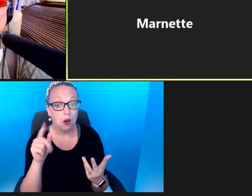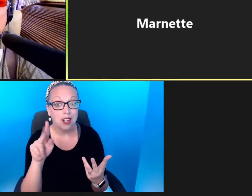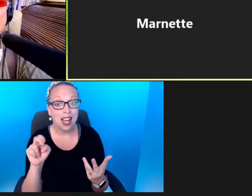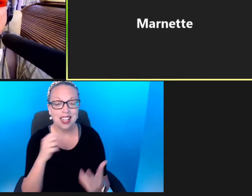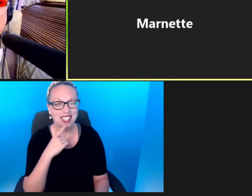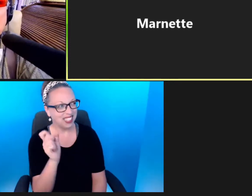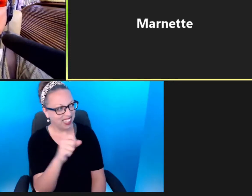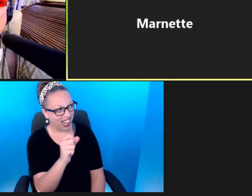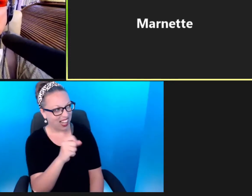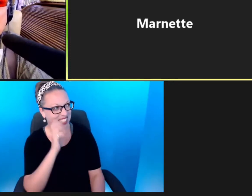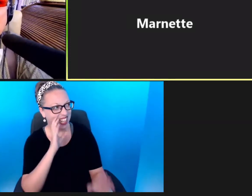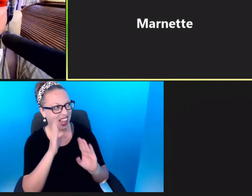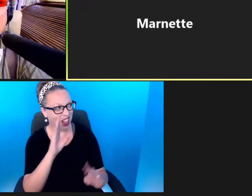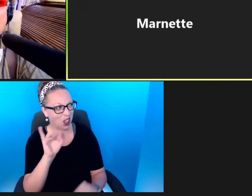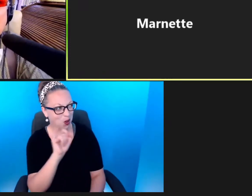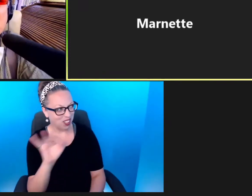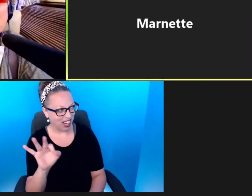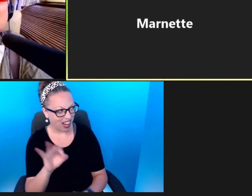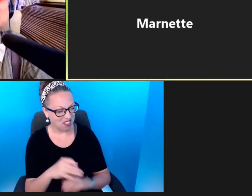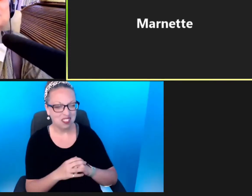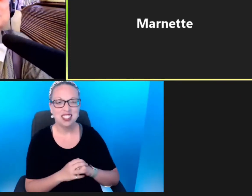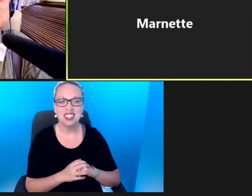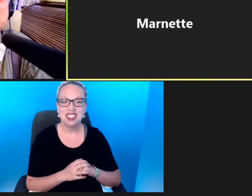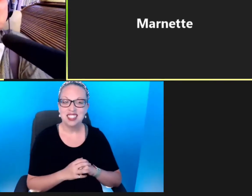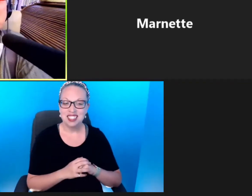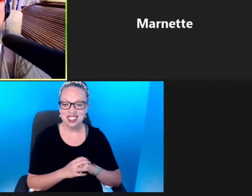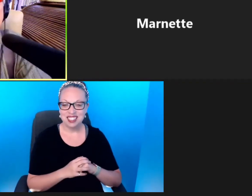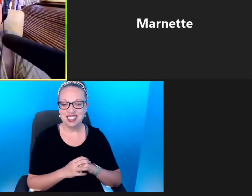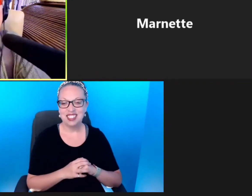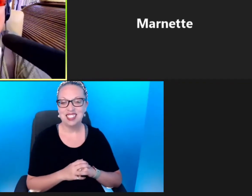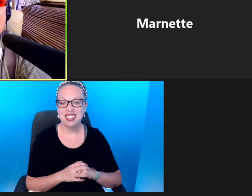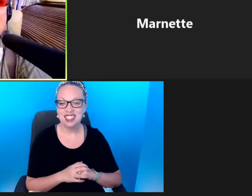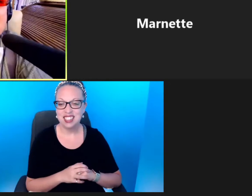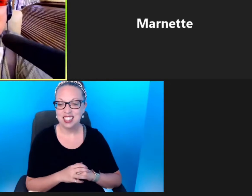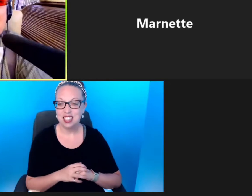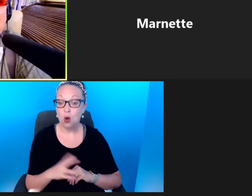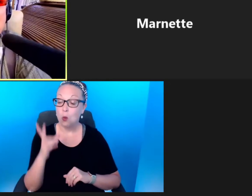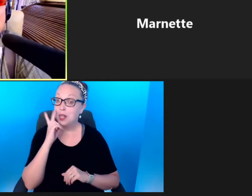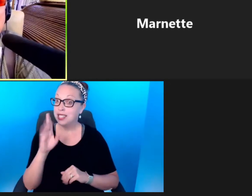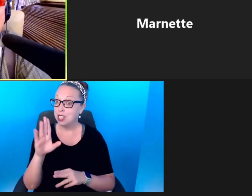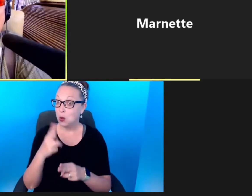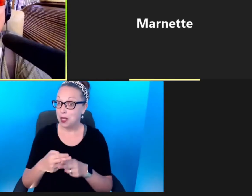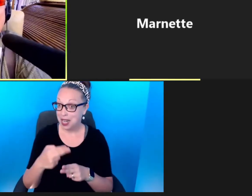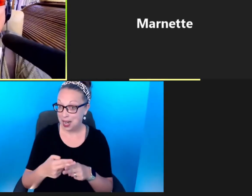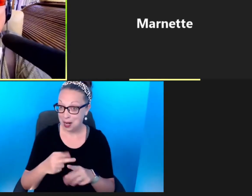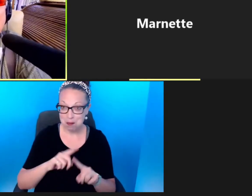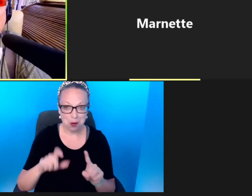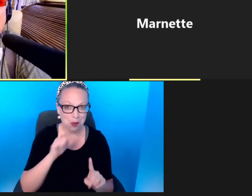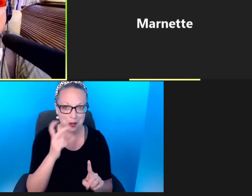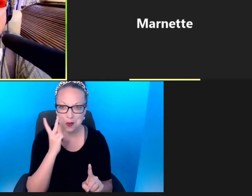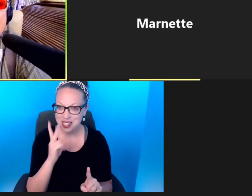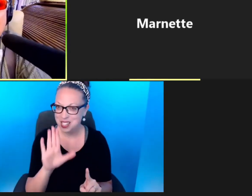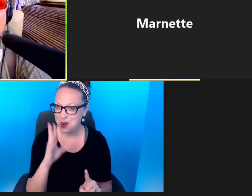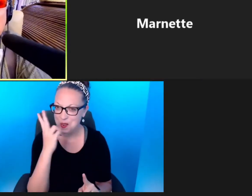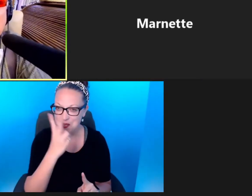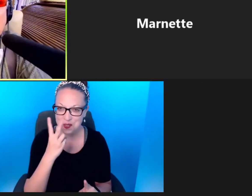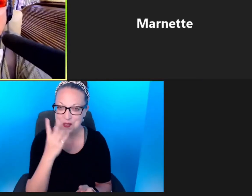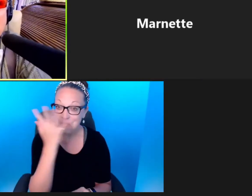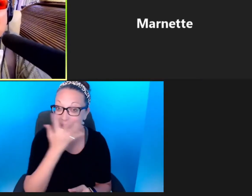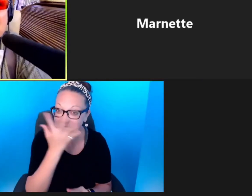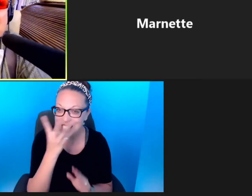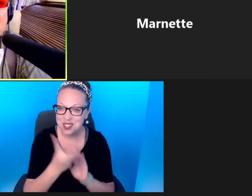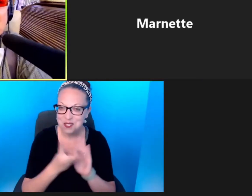Yes. Hello, Jeff. Well, I see her name. We don't see her beautiful face yet.